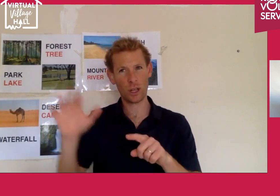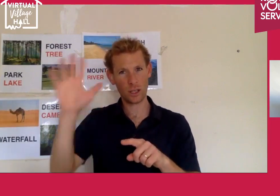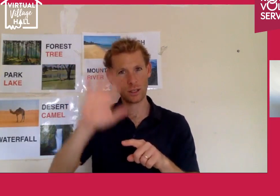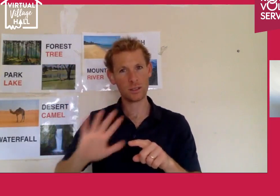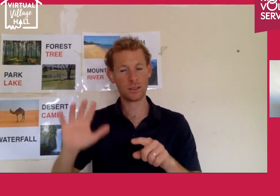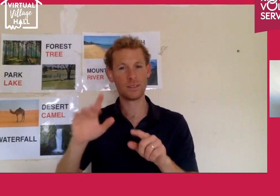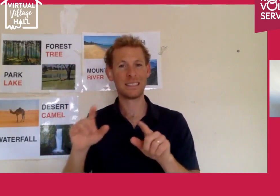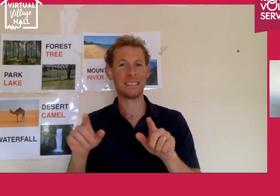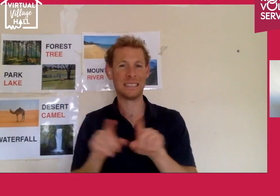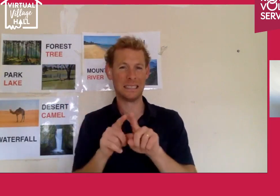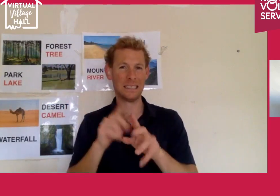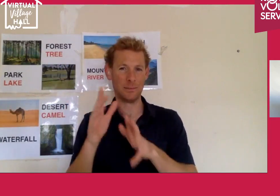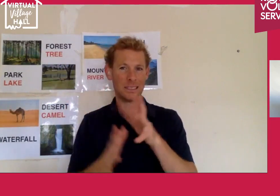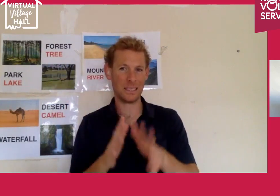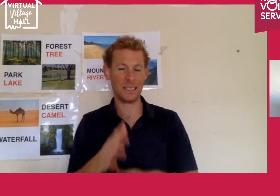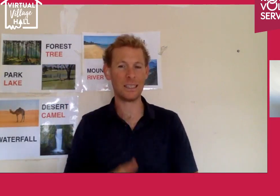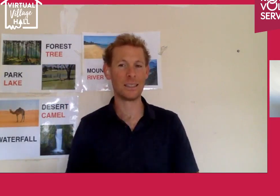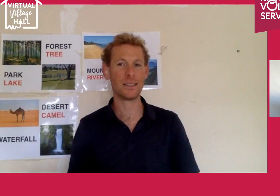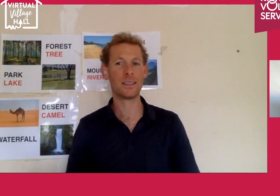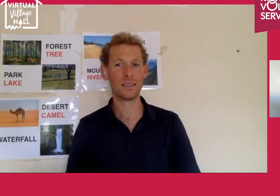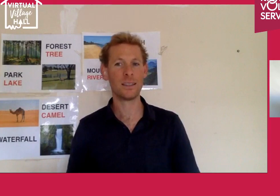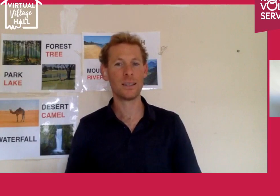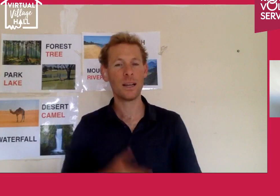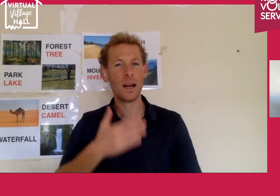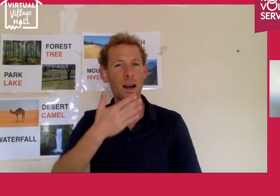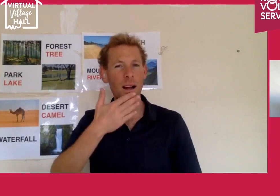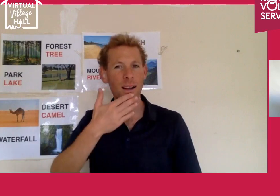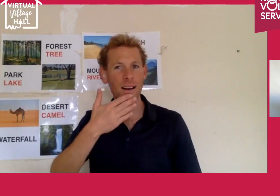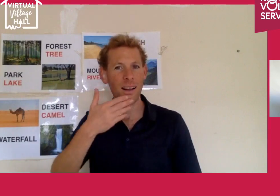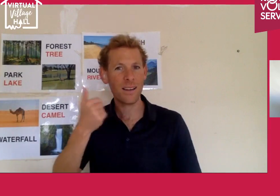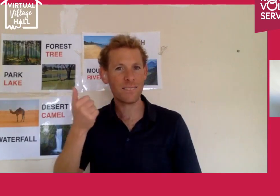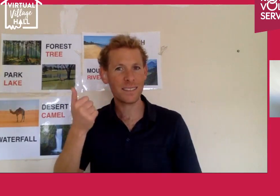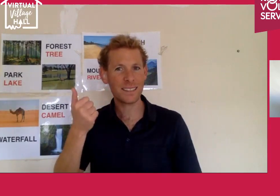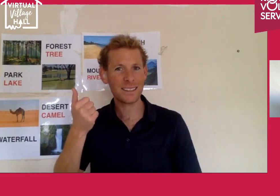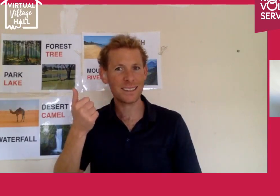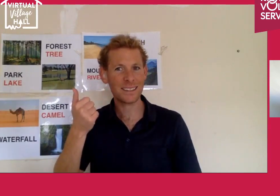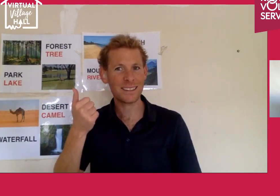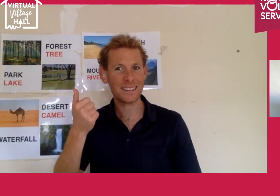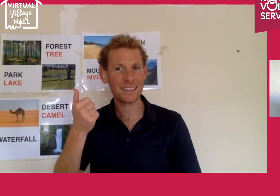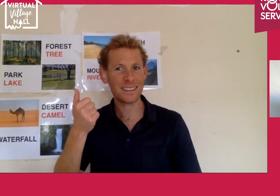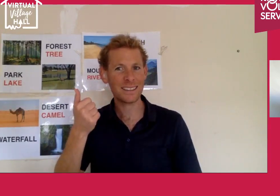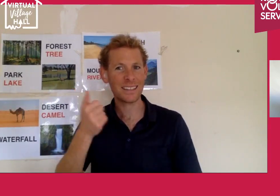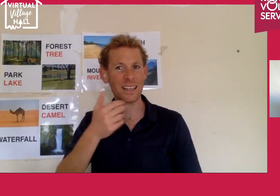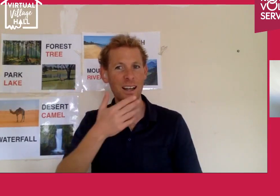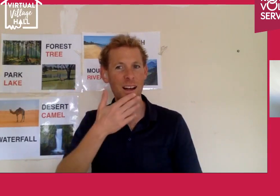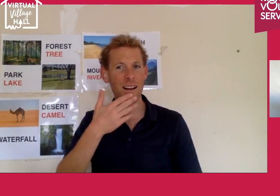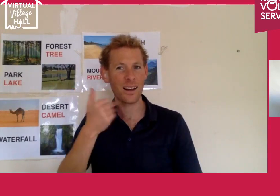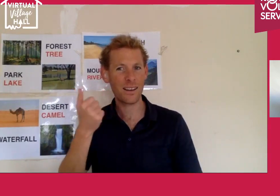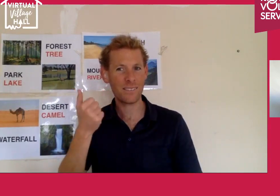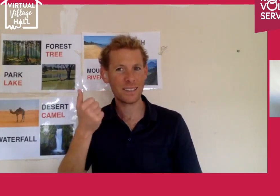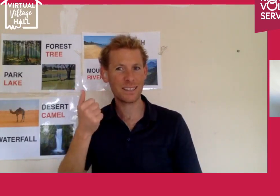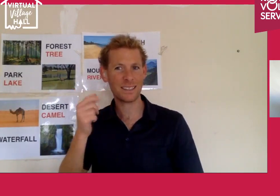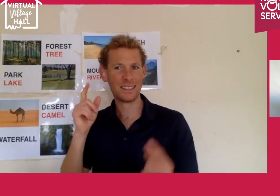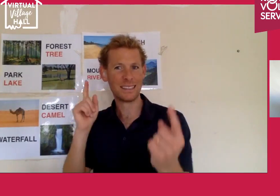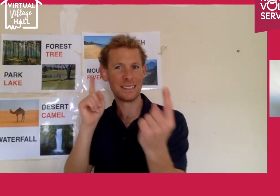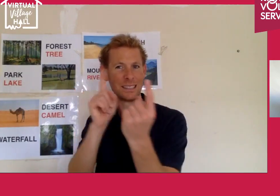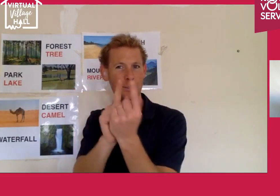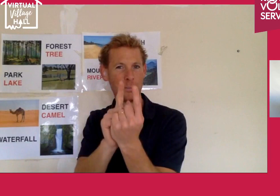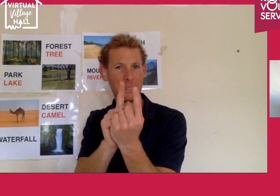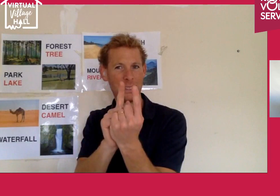In England and Scotland, it's a similar sign, but it comes from the chin. Lovely, lovely to